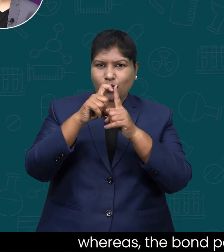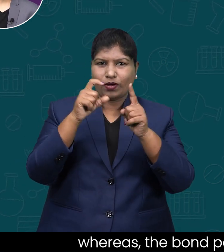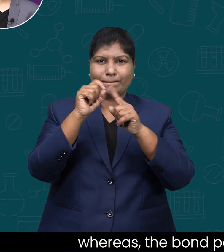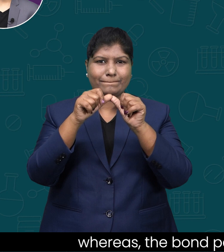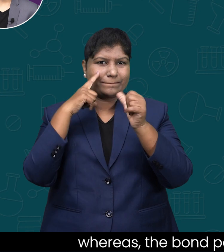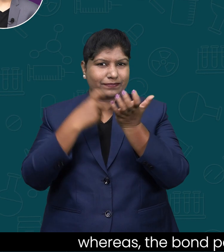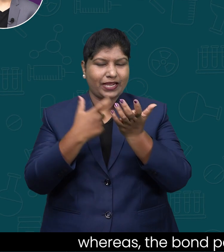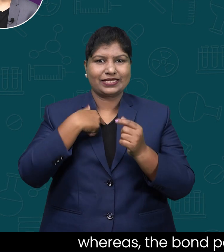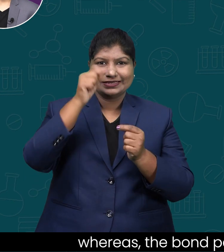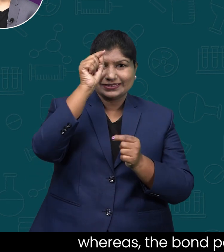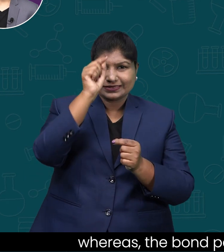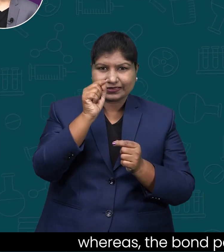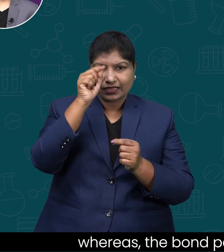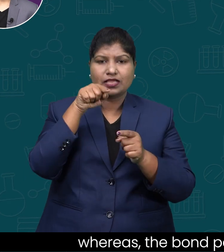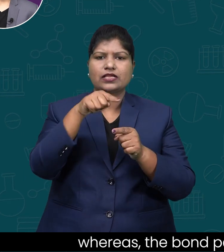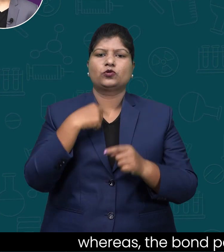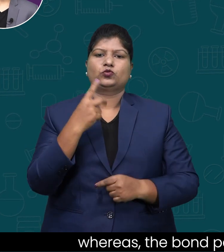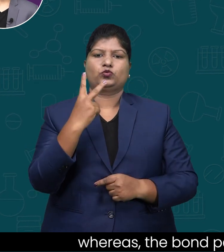nuclei.